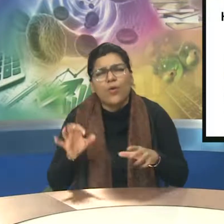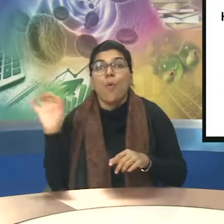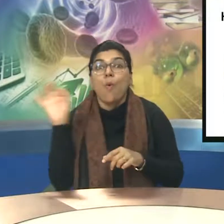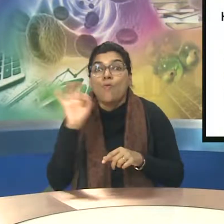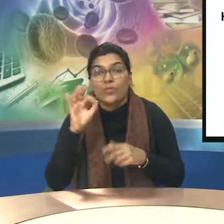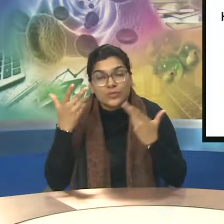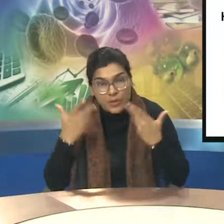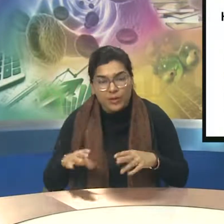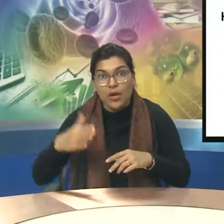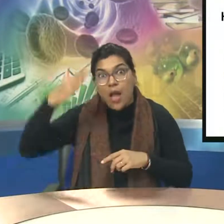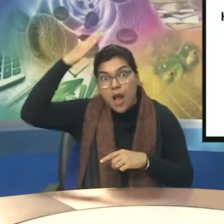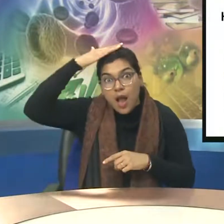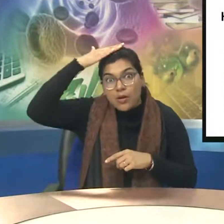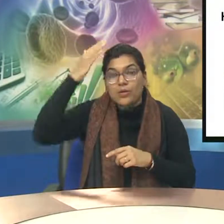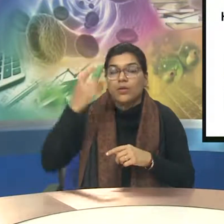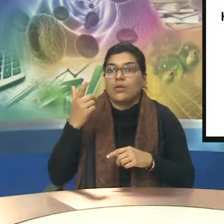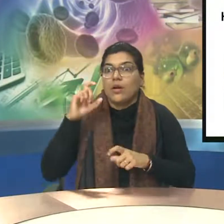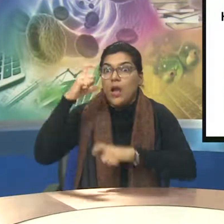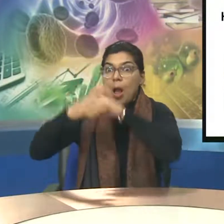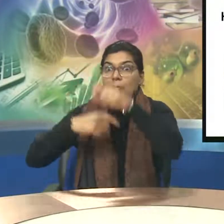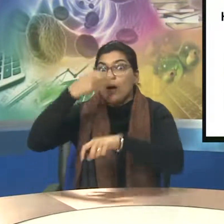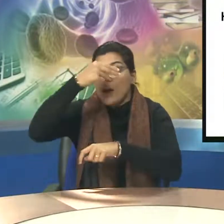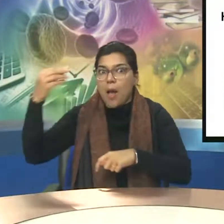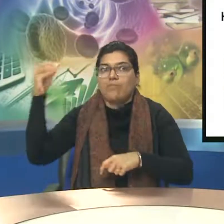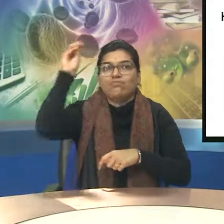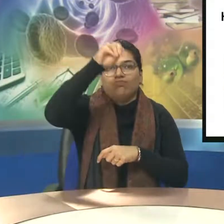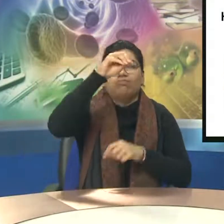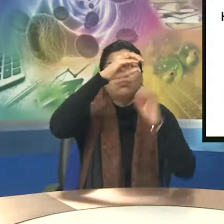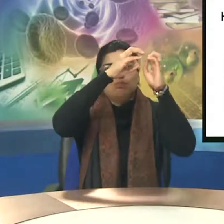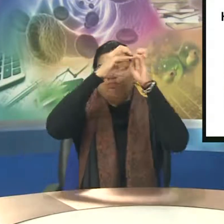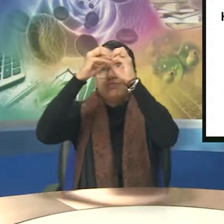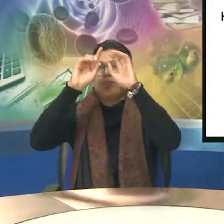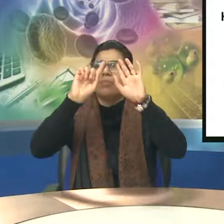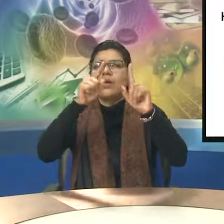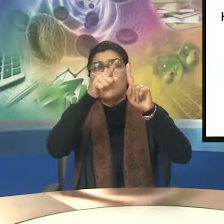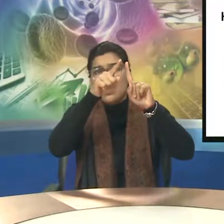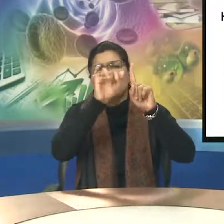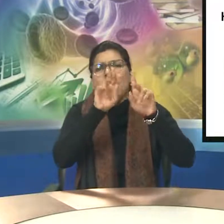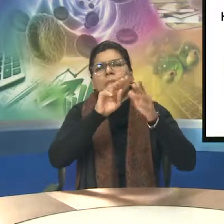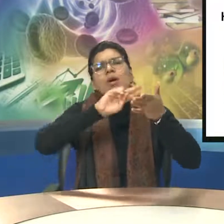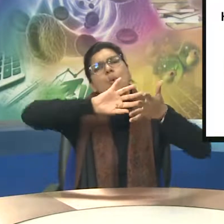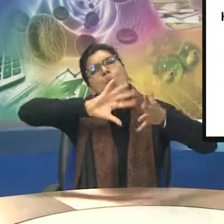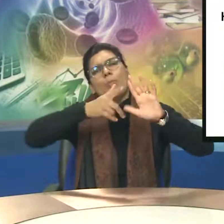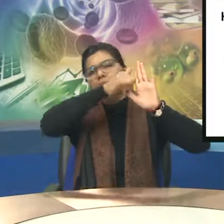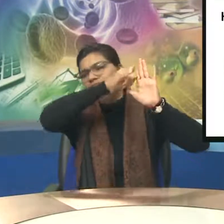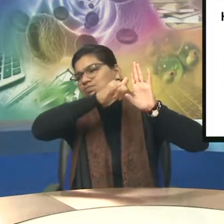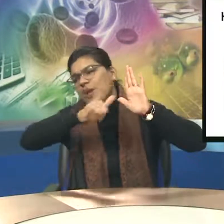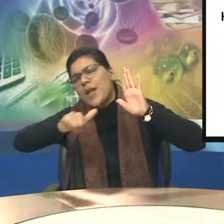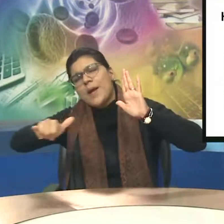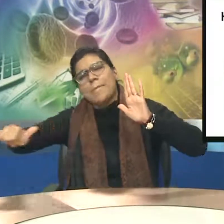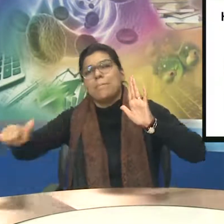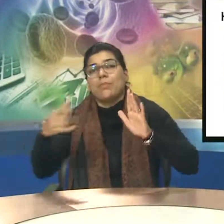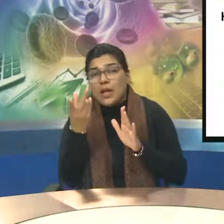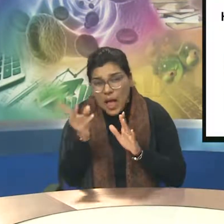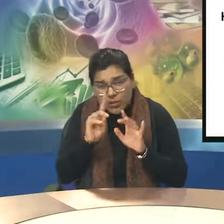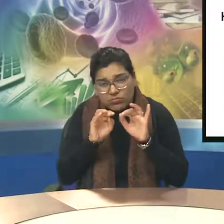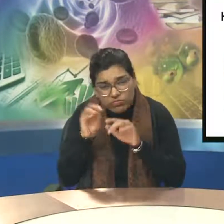the last, on the footer area, the name of the doctor, area and the phone number has